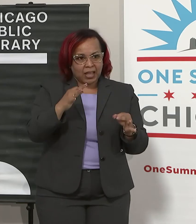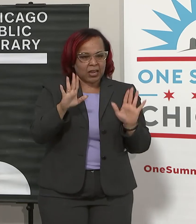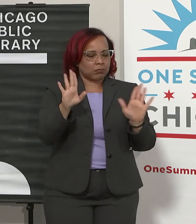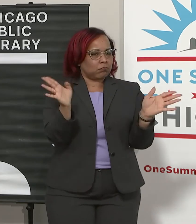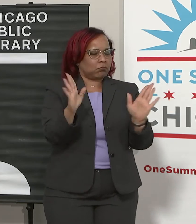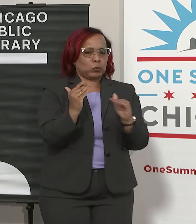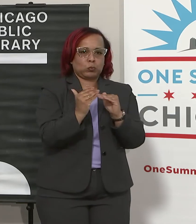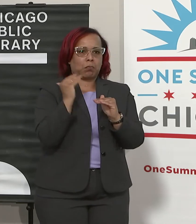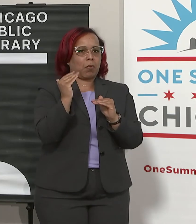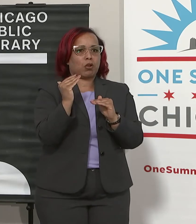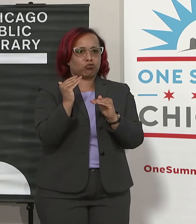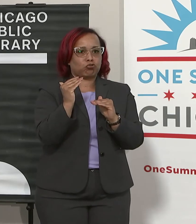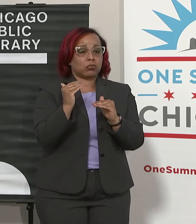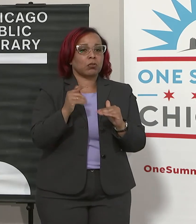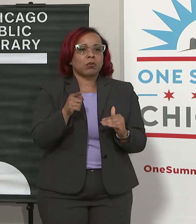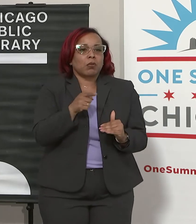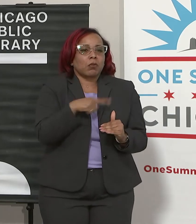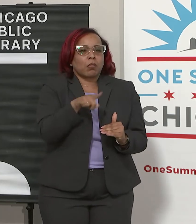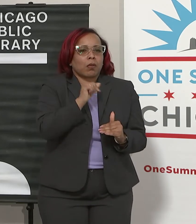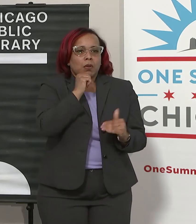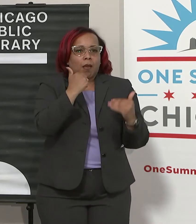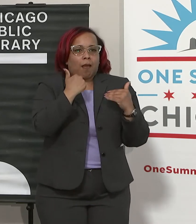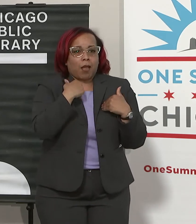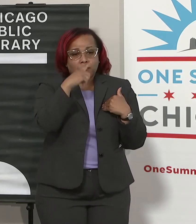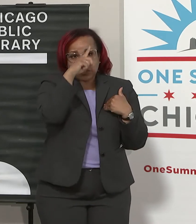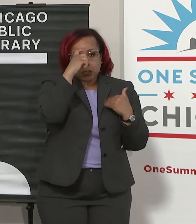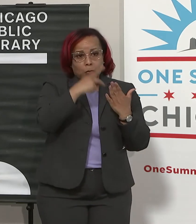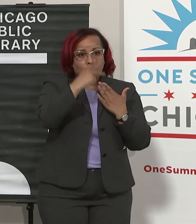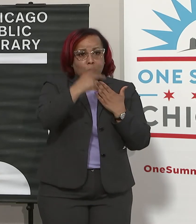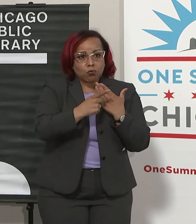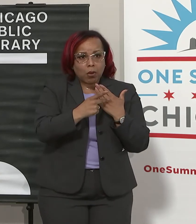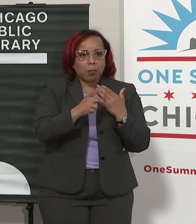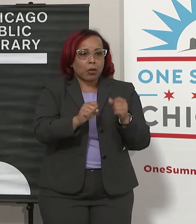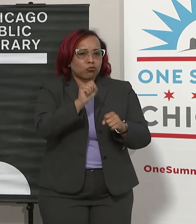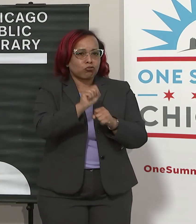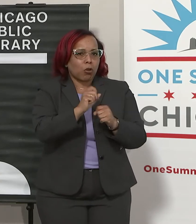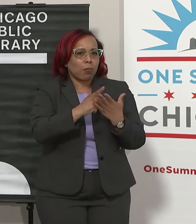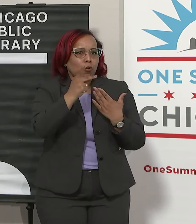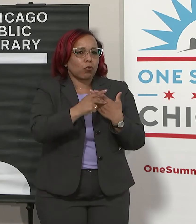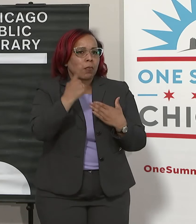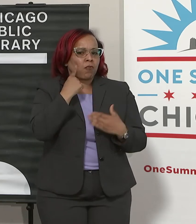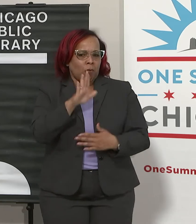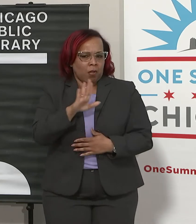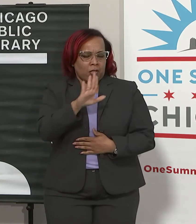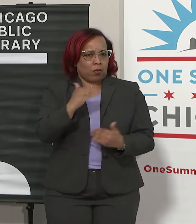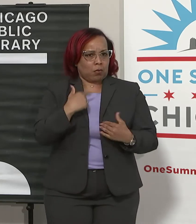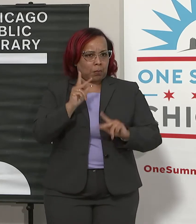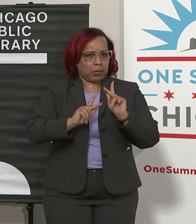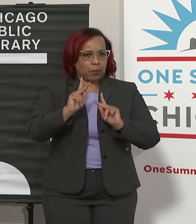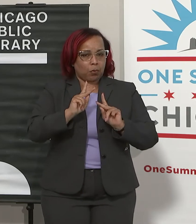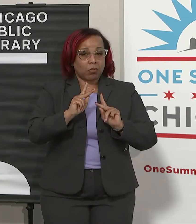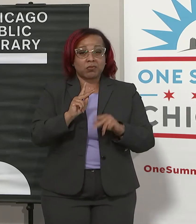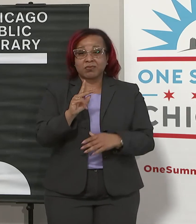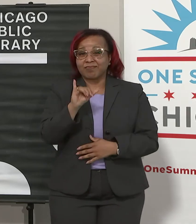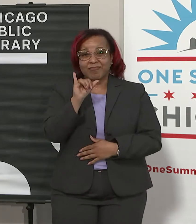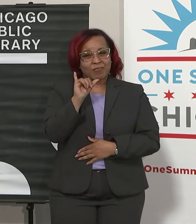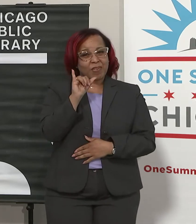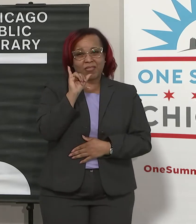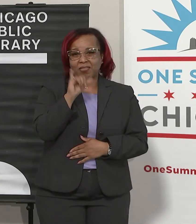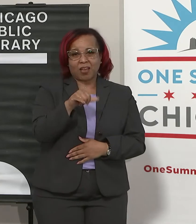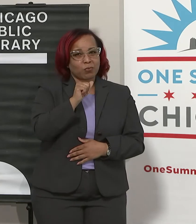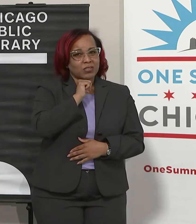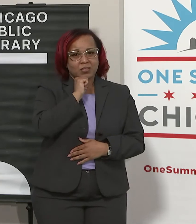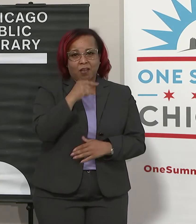too much. And they didn't have a summer program, a jobs program for their young people. That was not